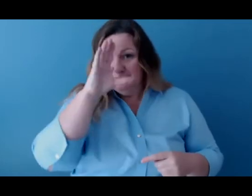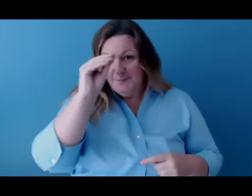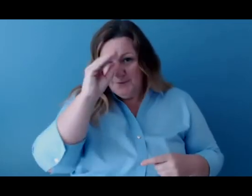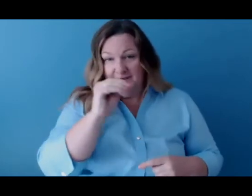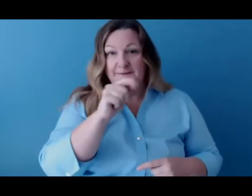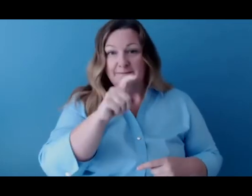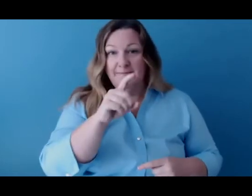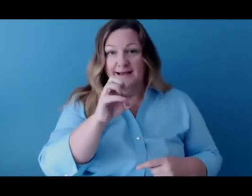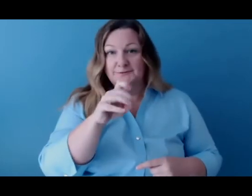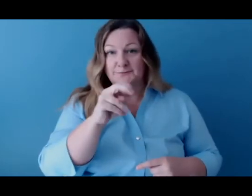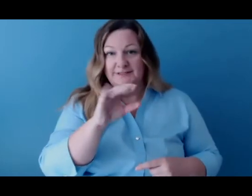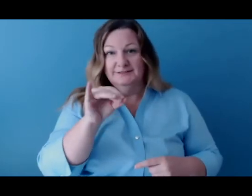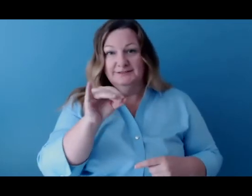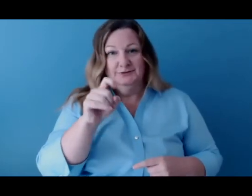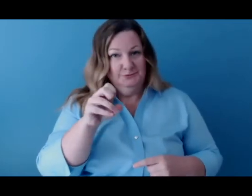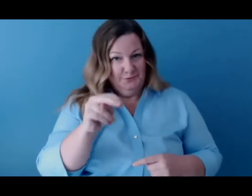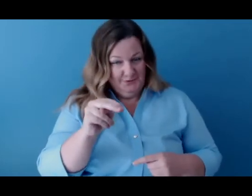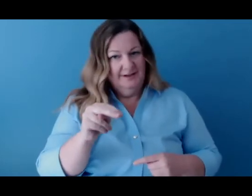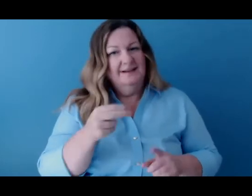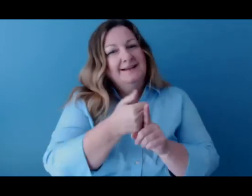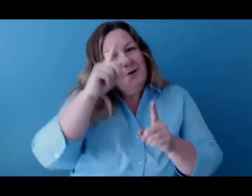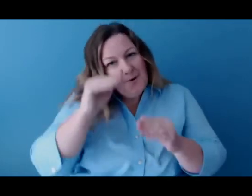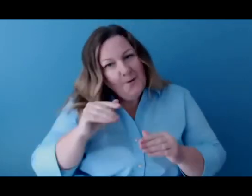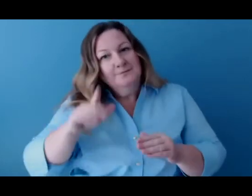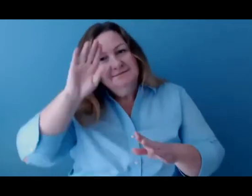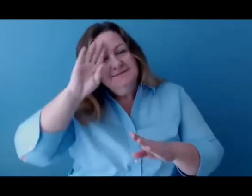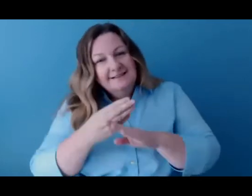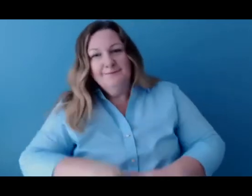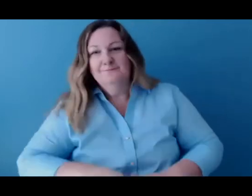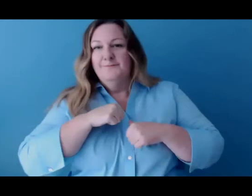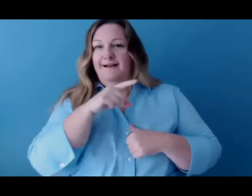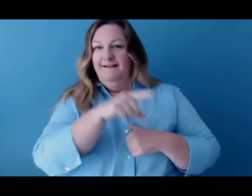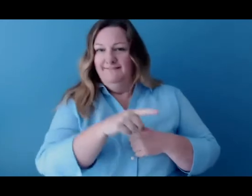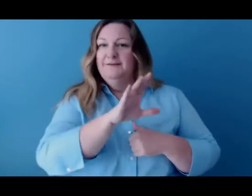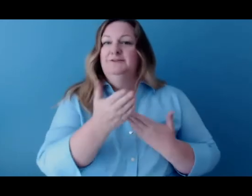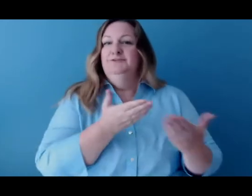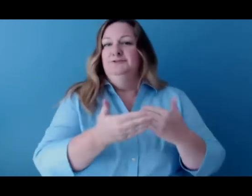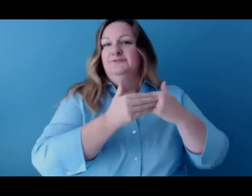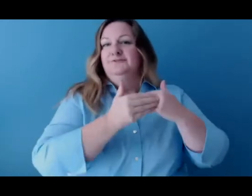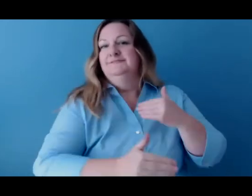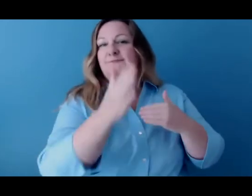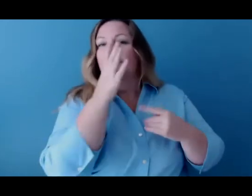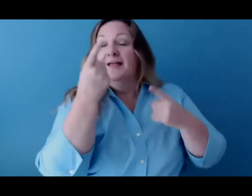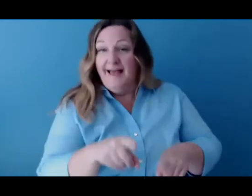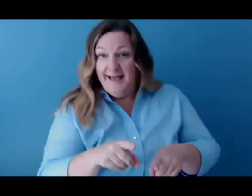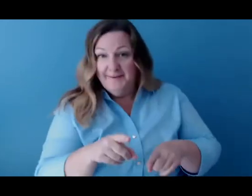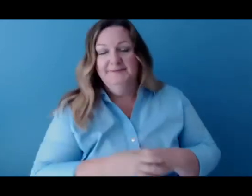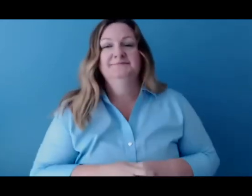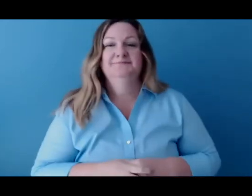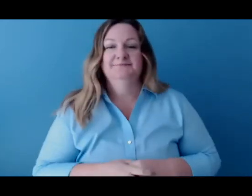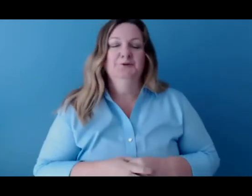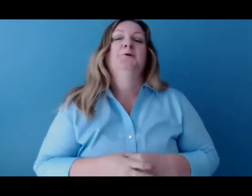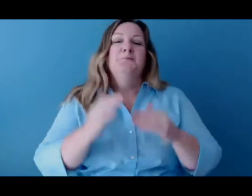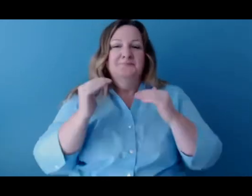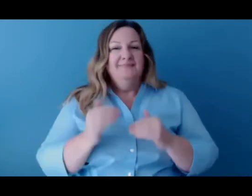is everything, and Blake hopes to make them proud in this campaign and the service that is to come. So thank you again, Blake, for joining us today, and